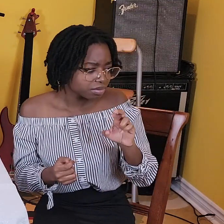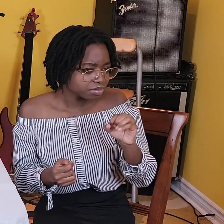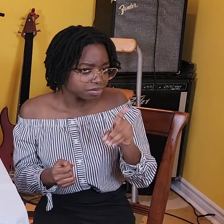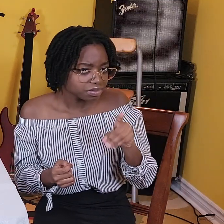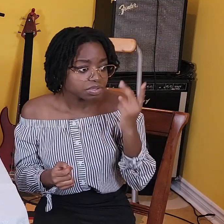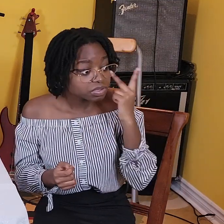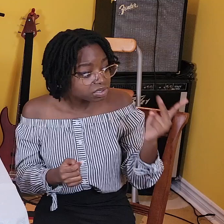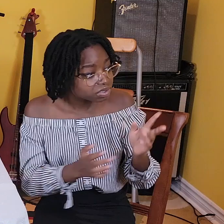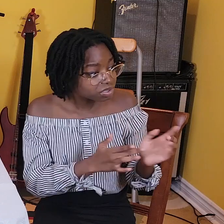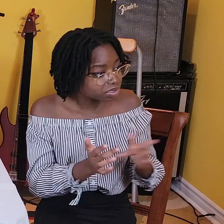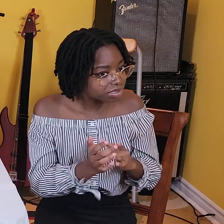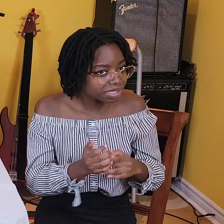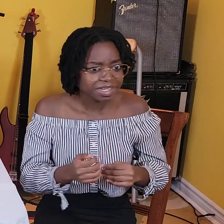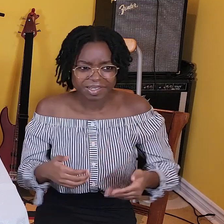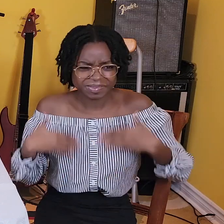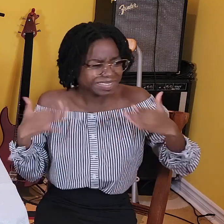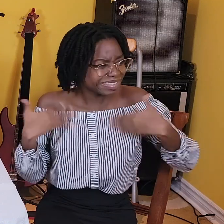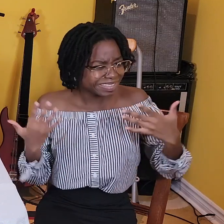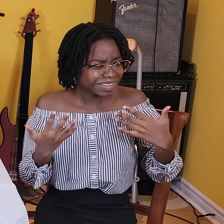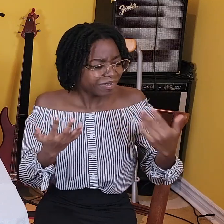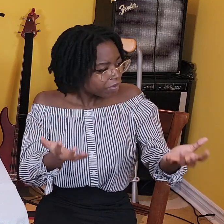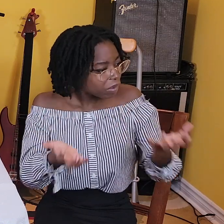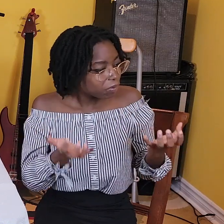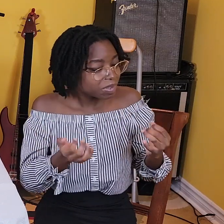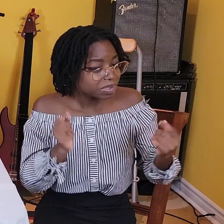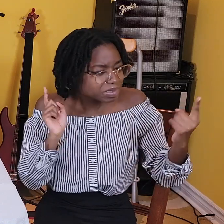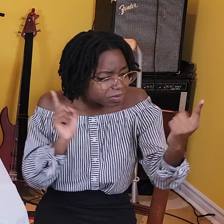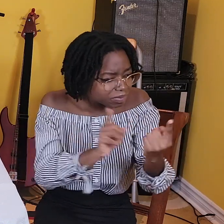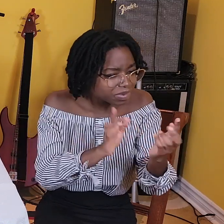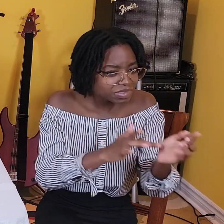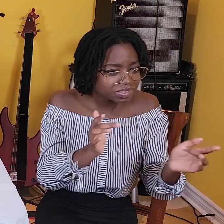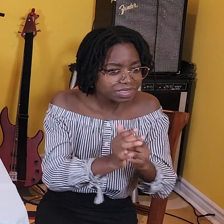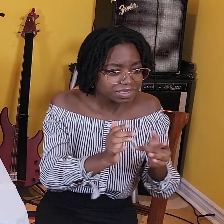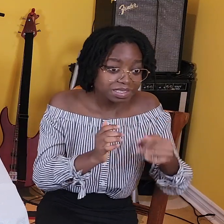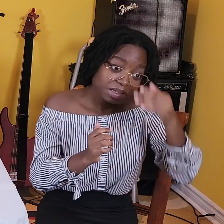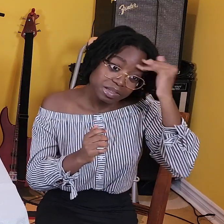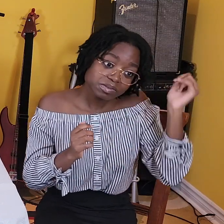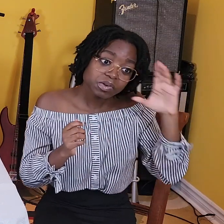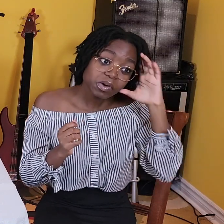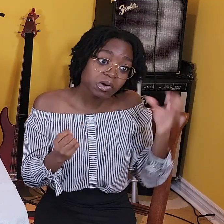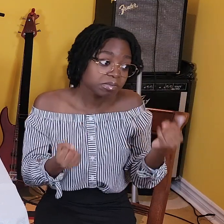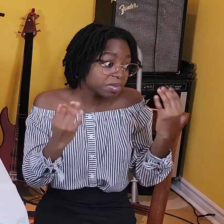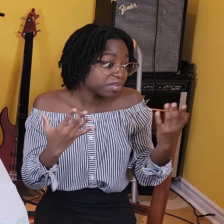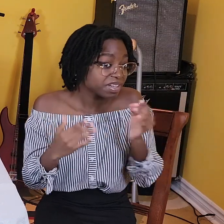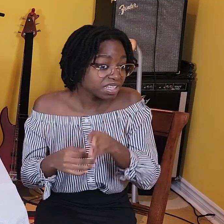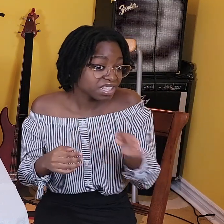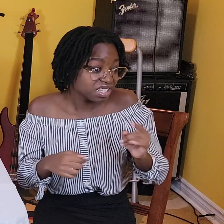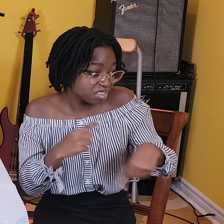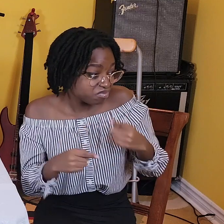long time to see him, because he had heard many things about him, and he hoped to see some miracle done